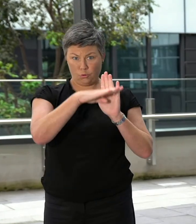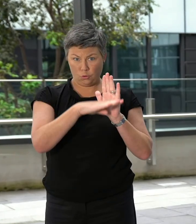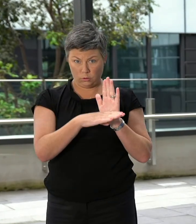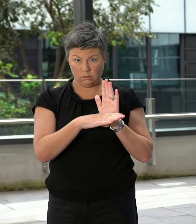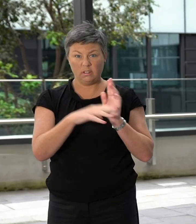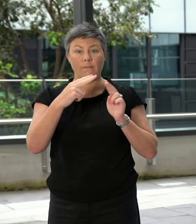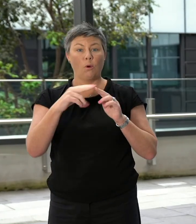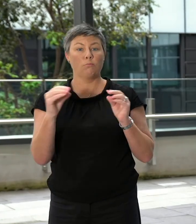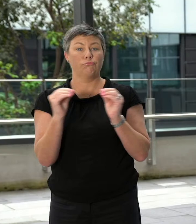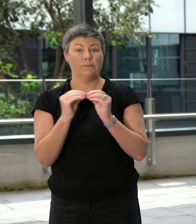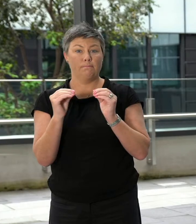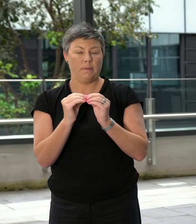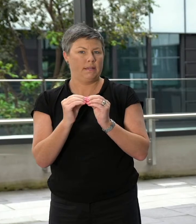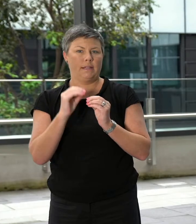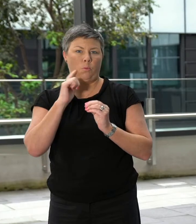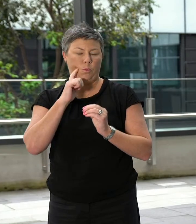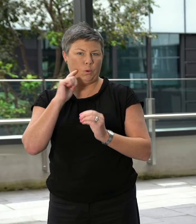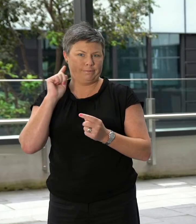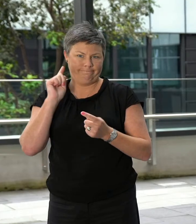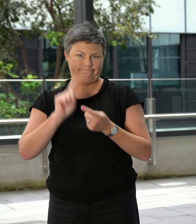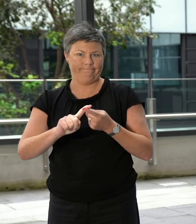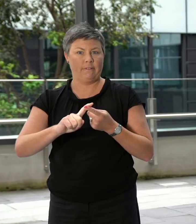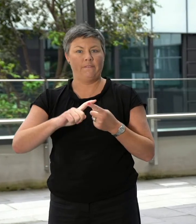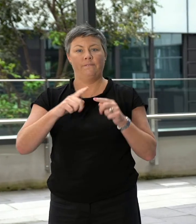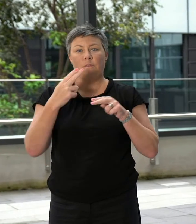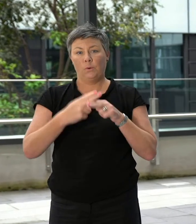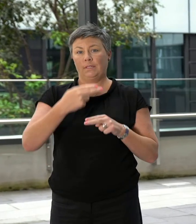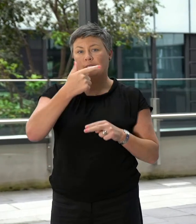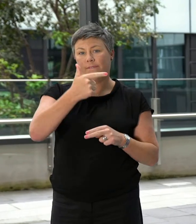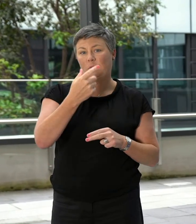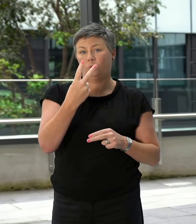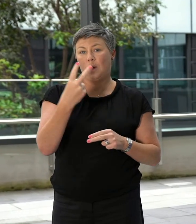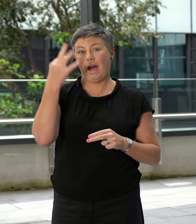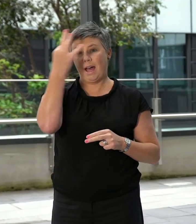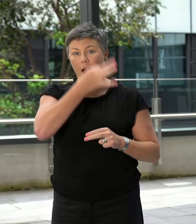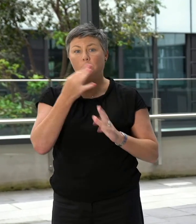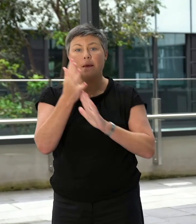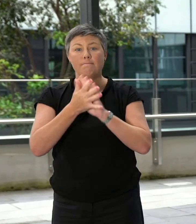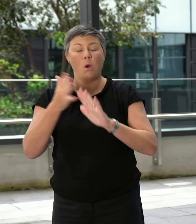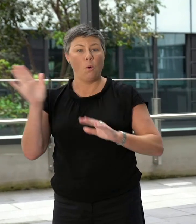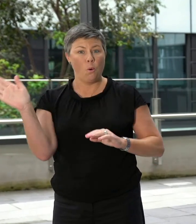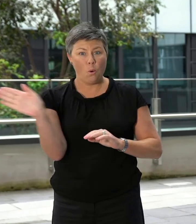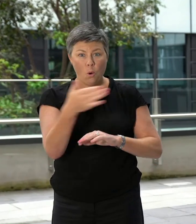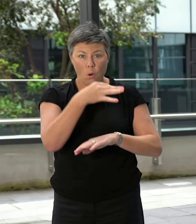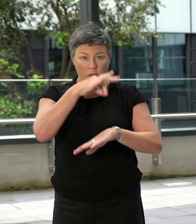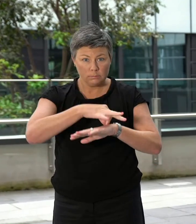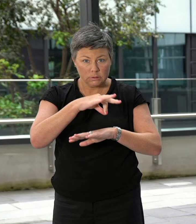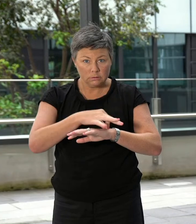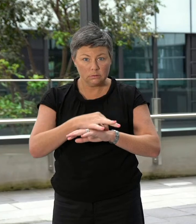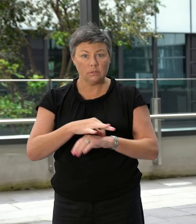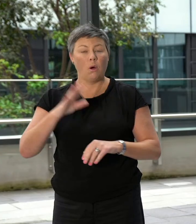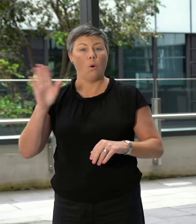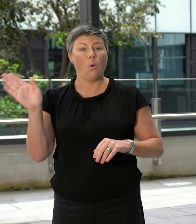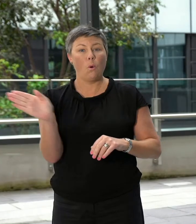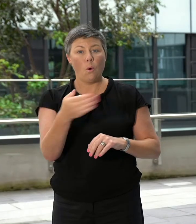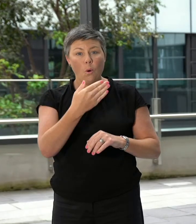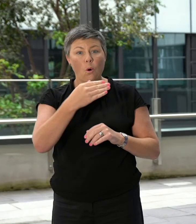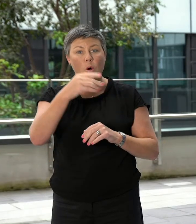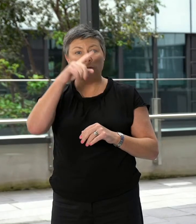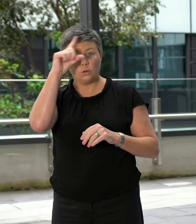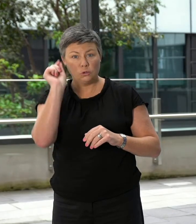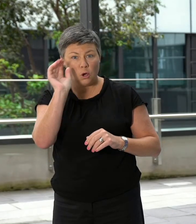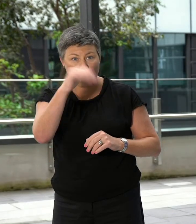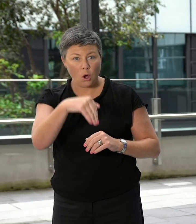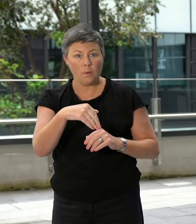Greater Brisbane. So that applies to the hospitals in Greater Brisbane, the aged care facilities and the disability services.